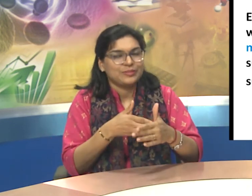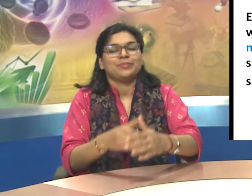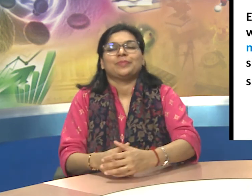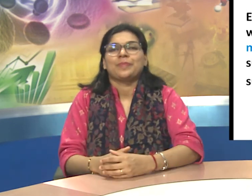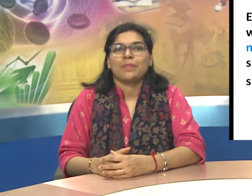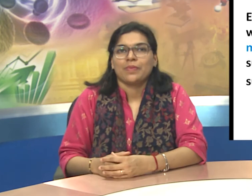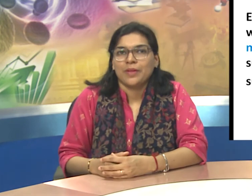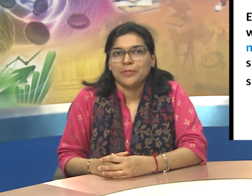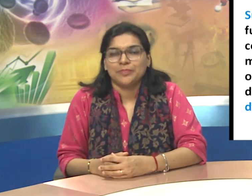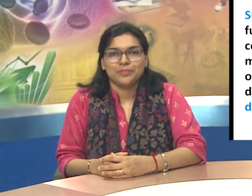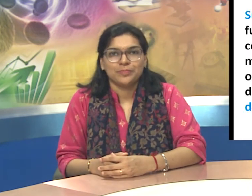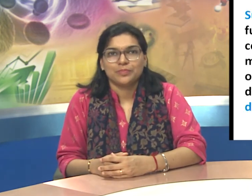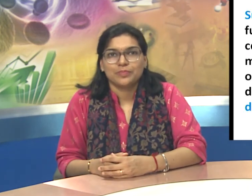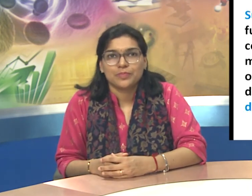superior and